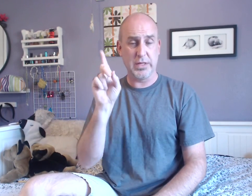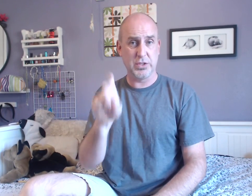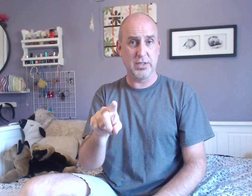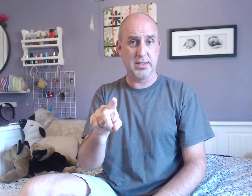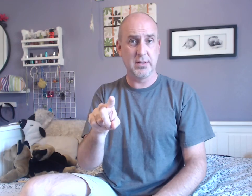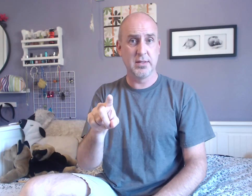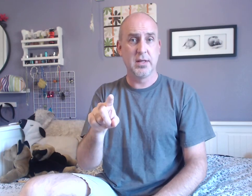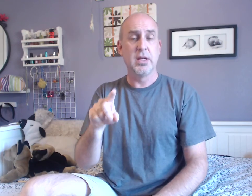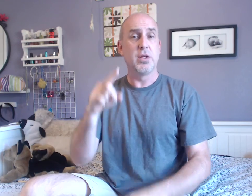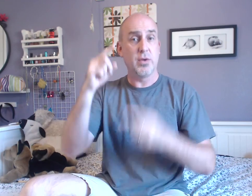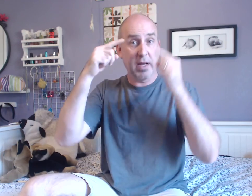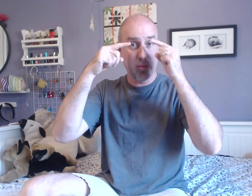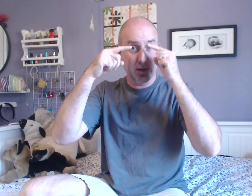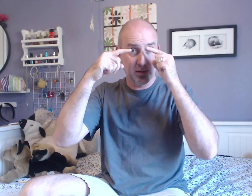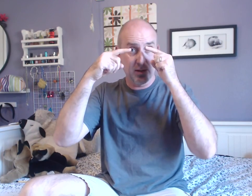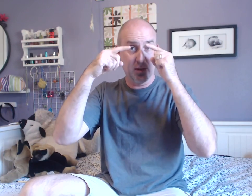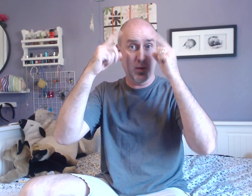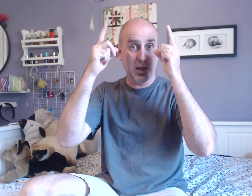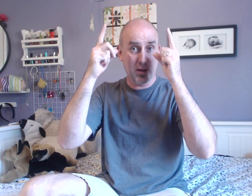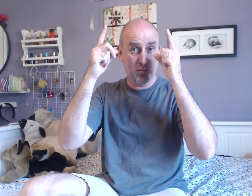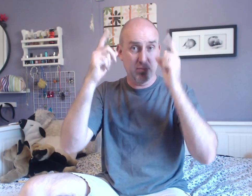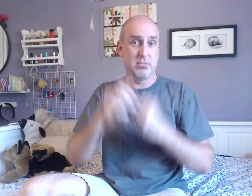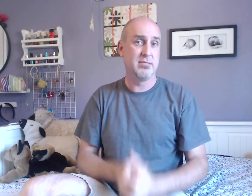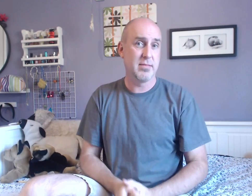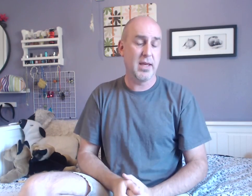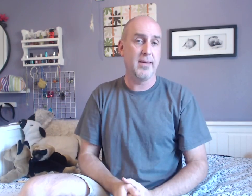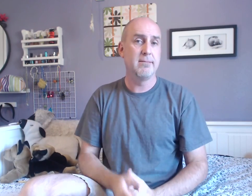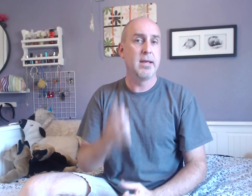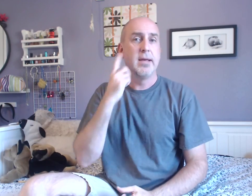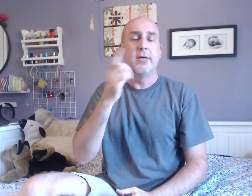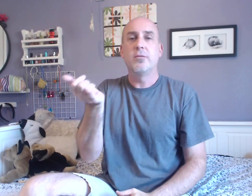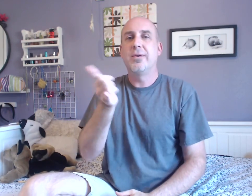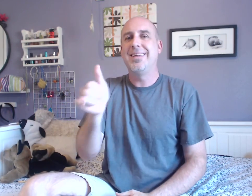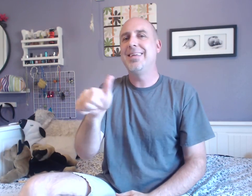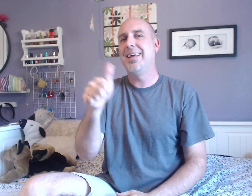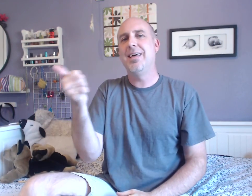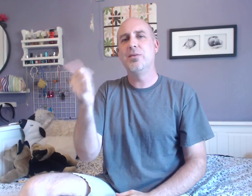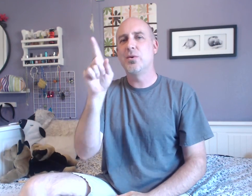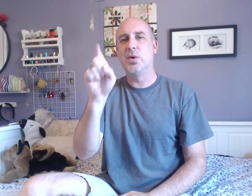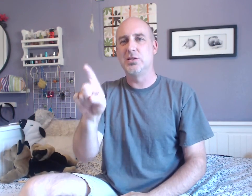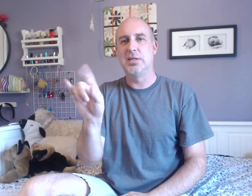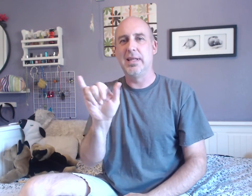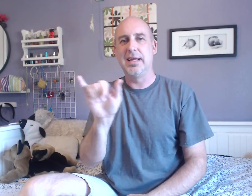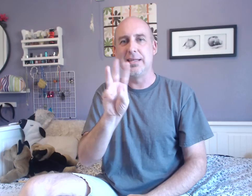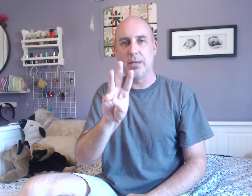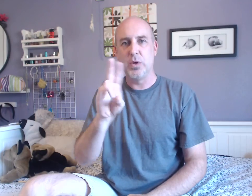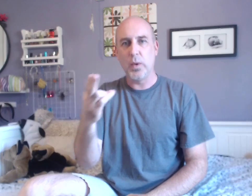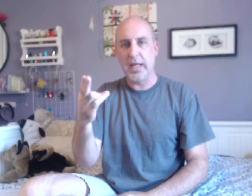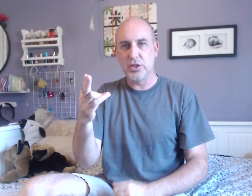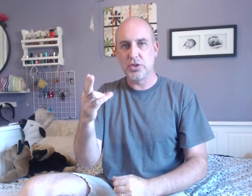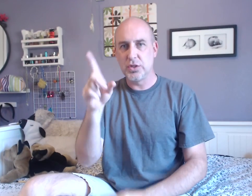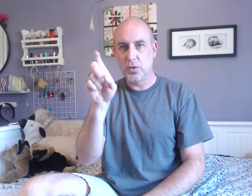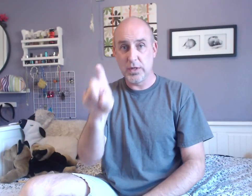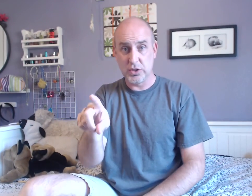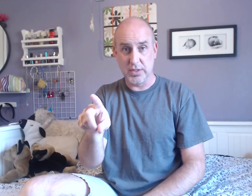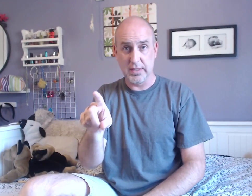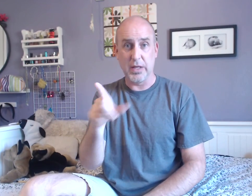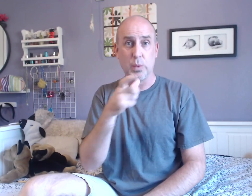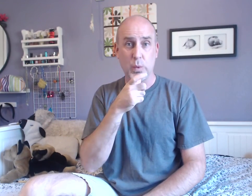question, your eyebrows are going to go up. Okay. For any other question, like a WH question, like who